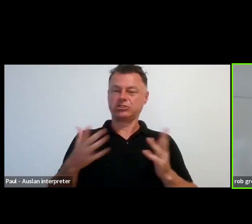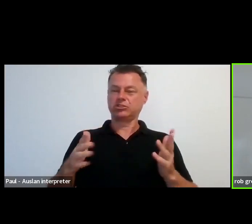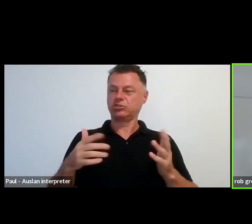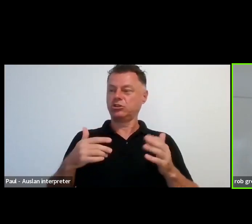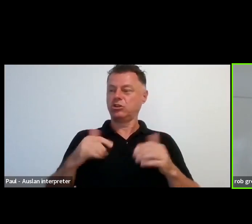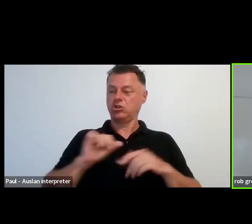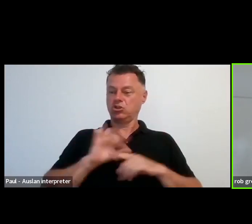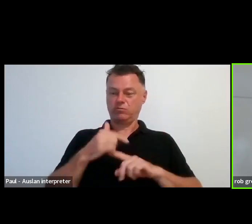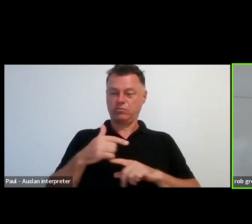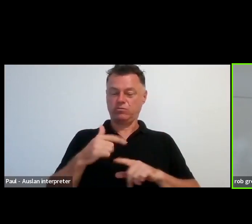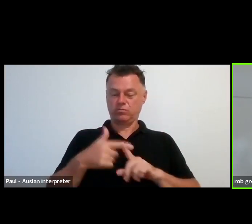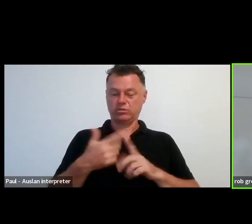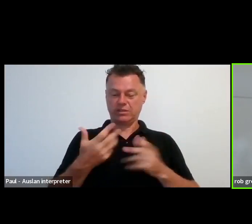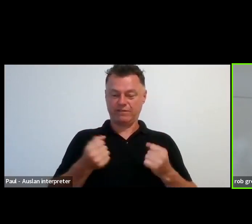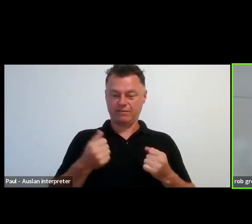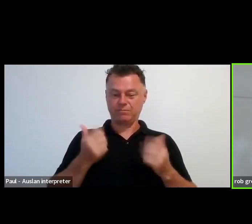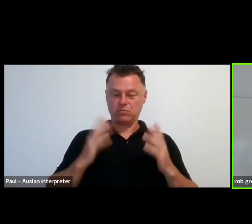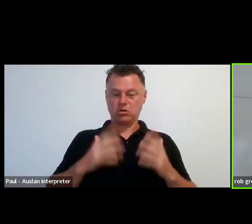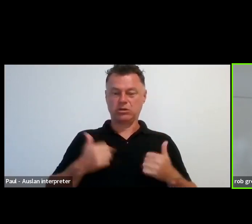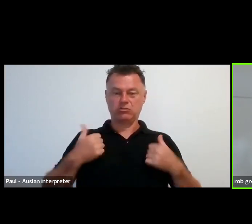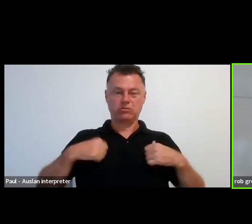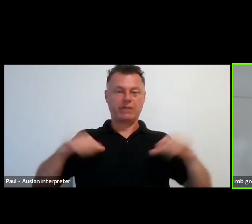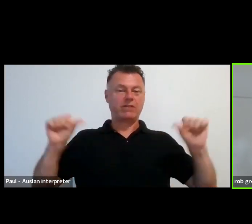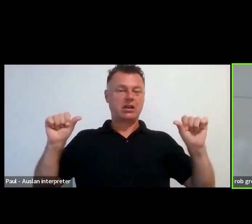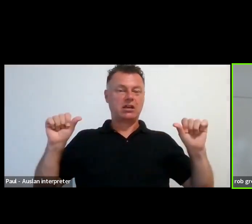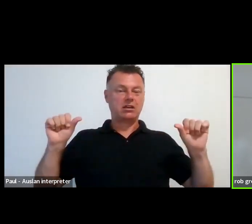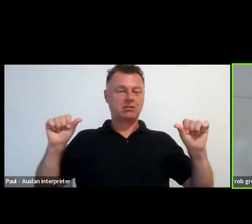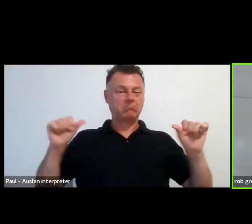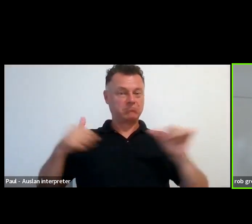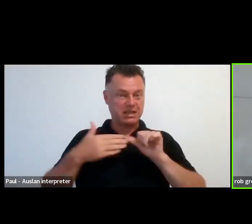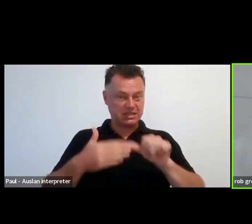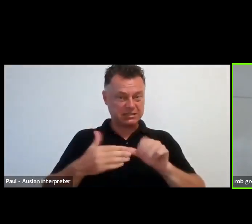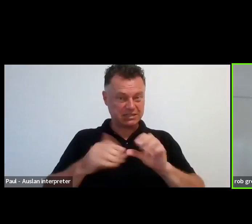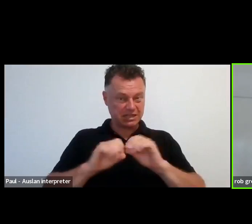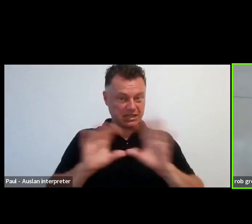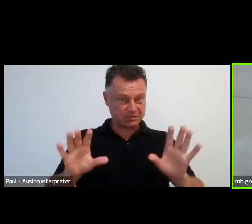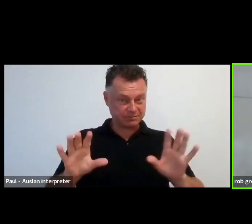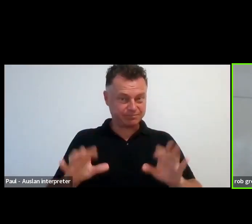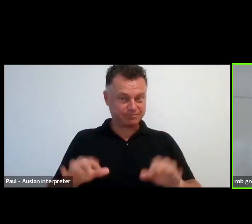So that's the way I would look at that. I hope that's clarified that point.